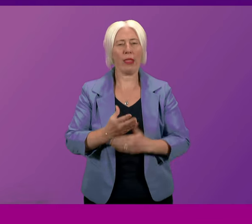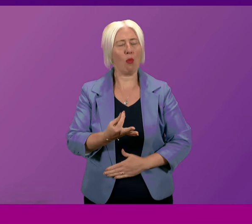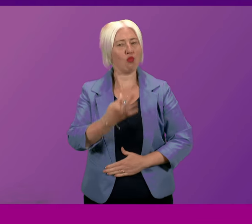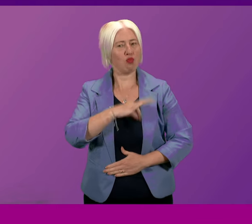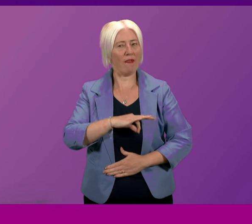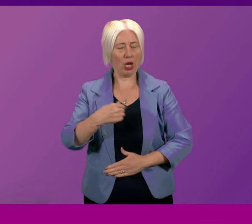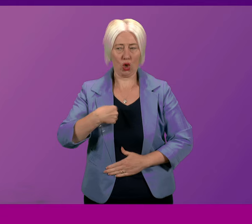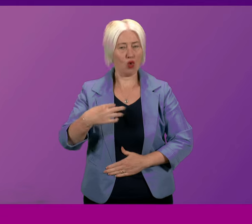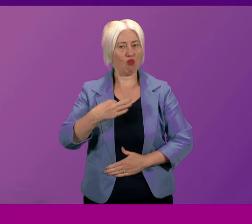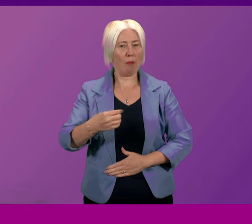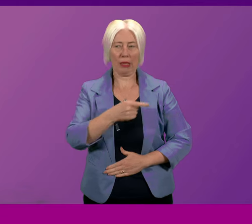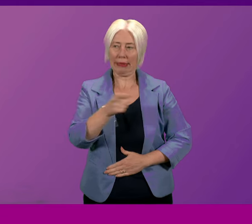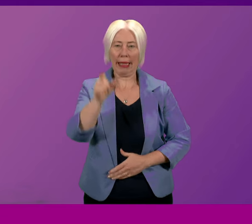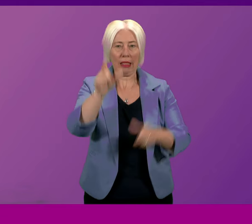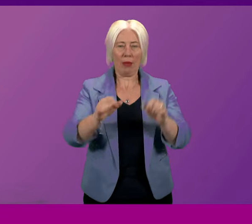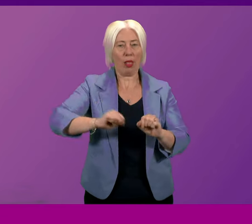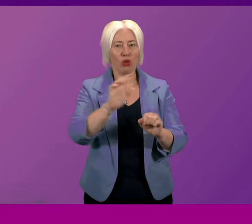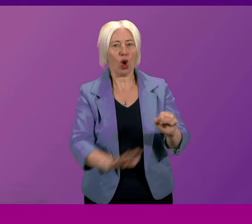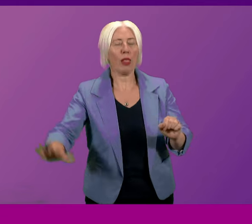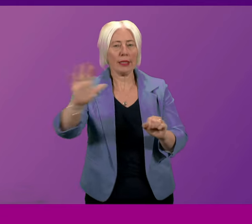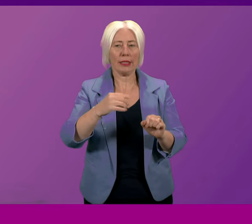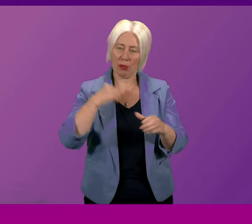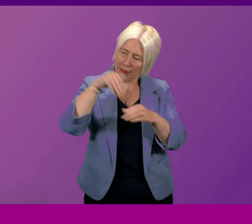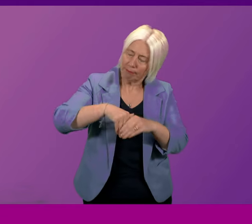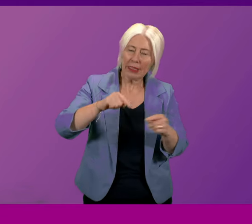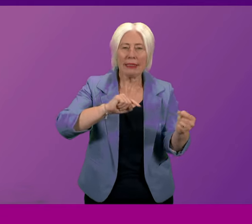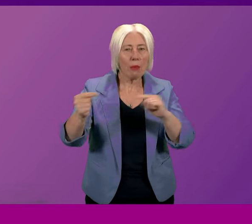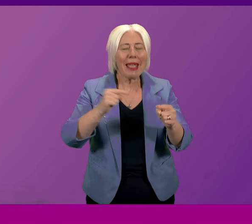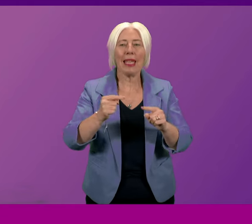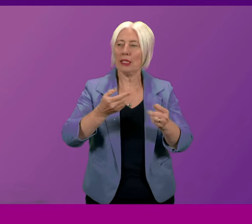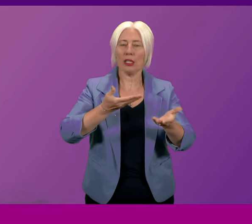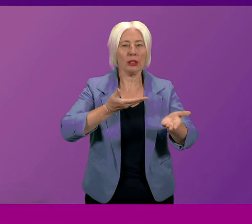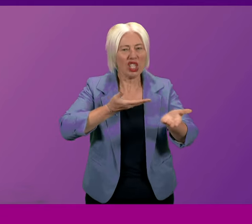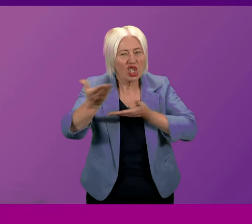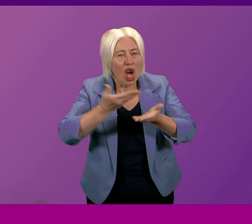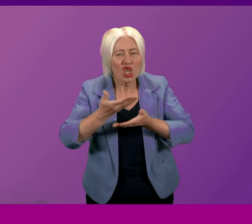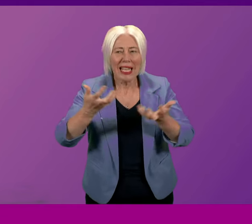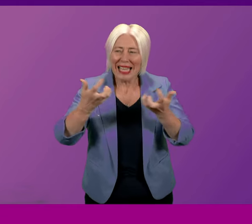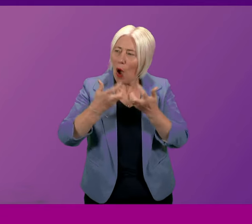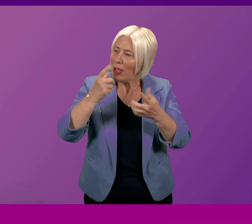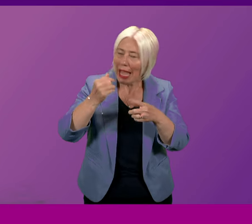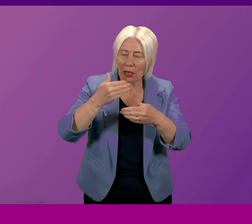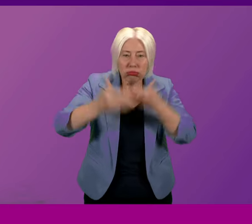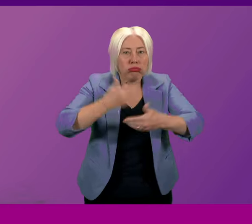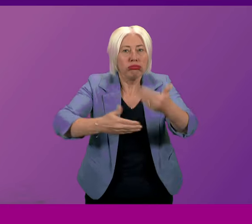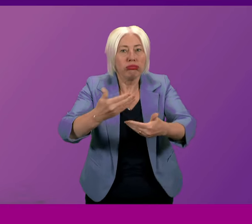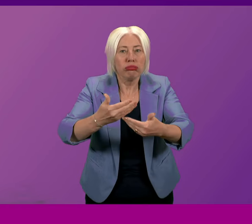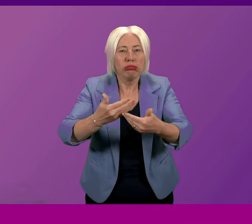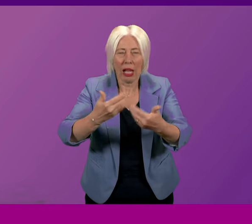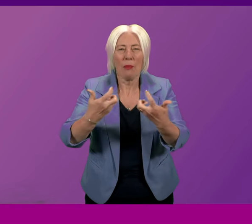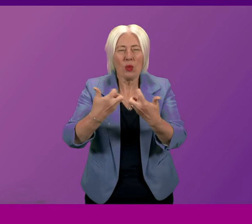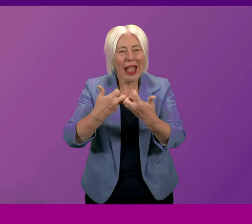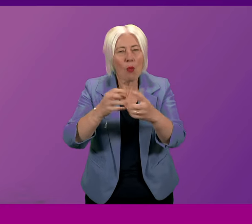represent the people of Scotland as we take part in debates and discussions about how we do things and about how we can do them